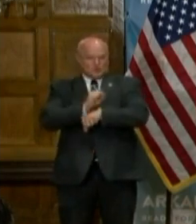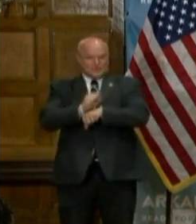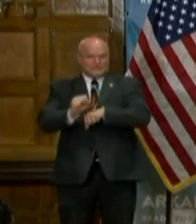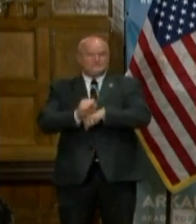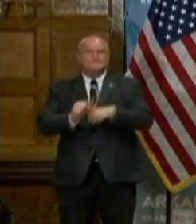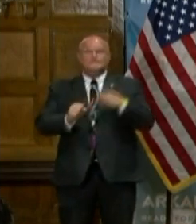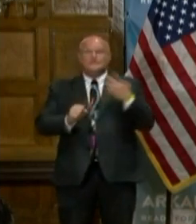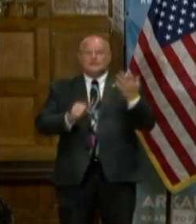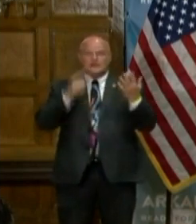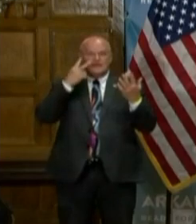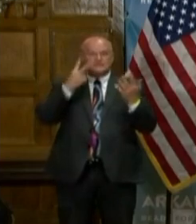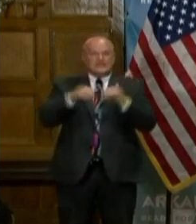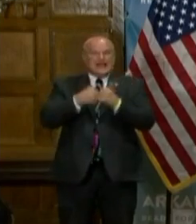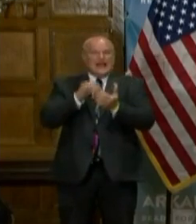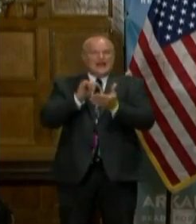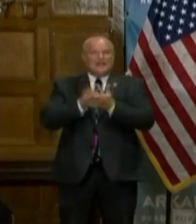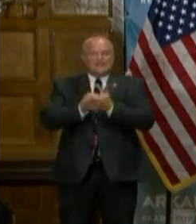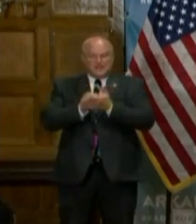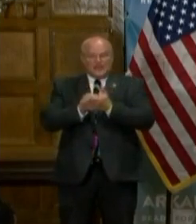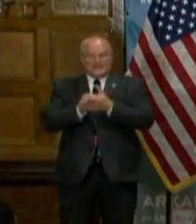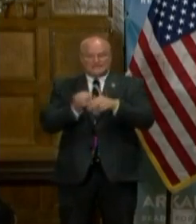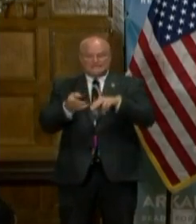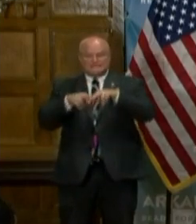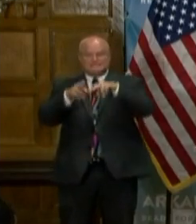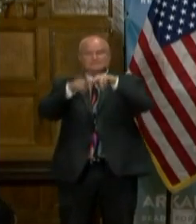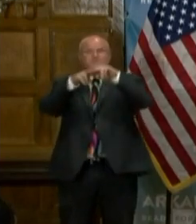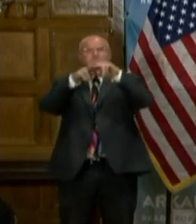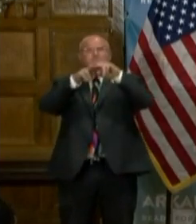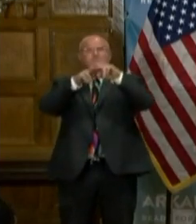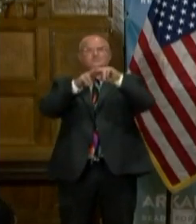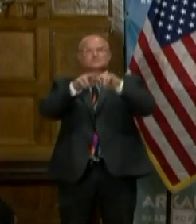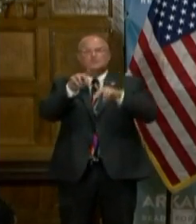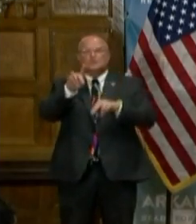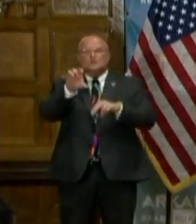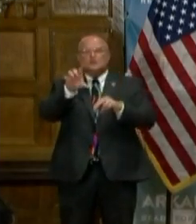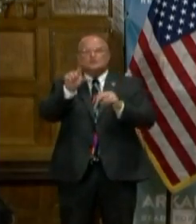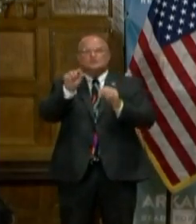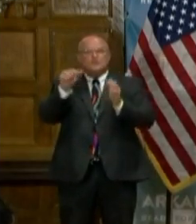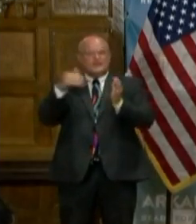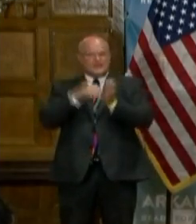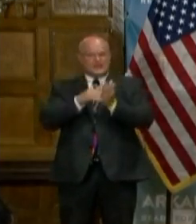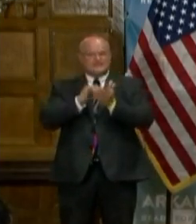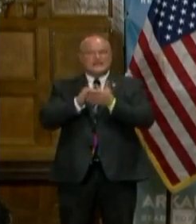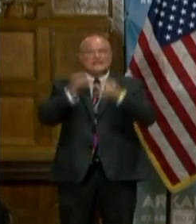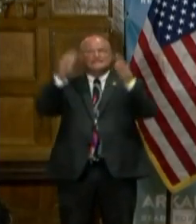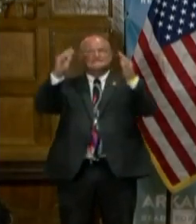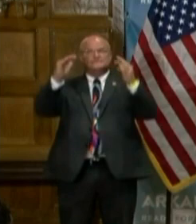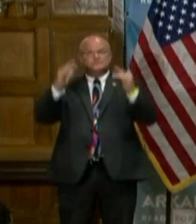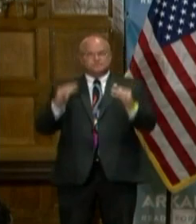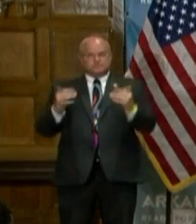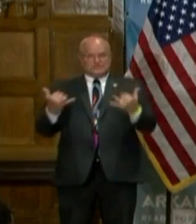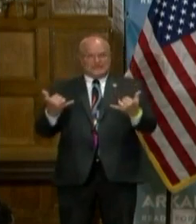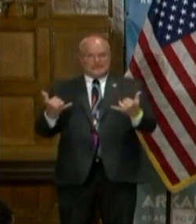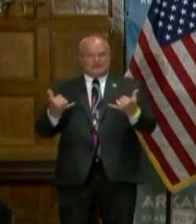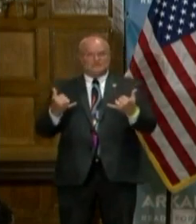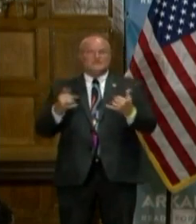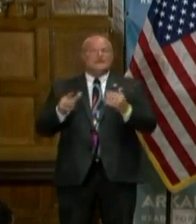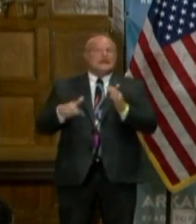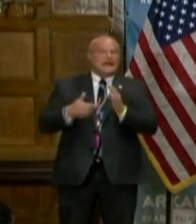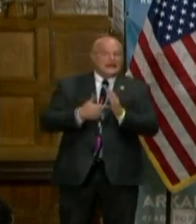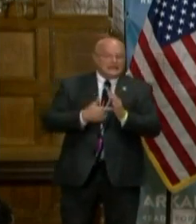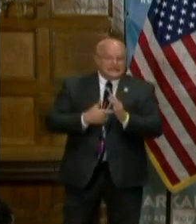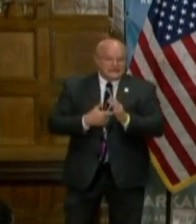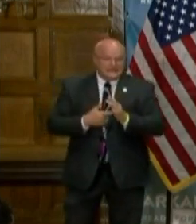And you can see how that dramatically increased over 120,000, and that's dropped. And this is, by the